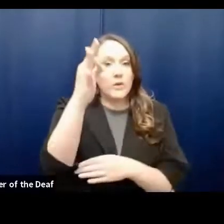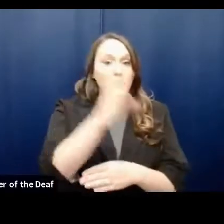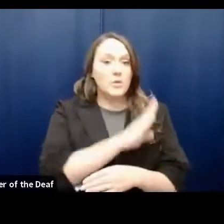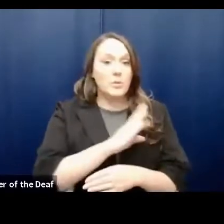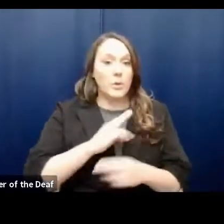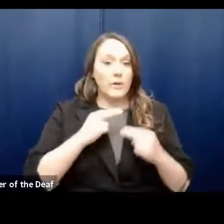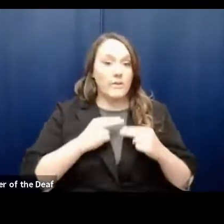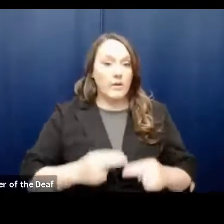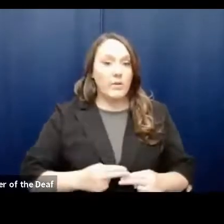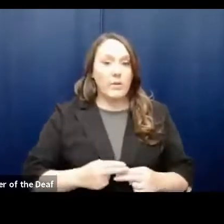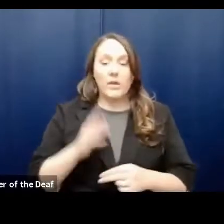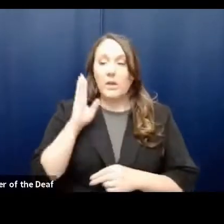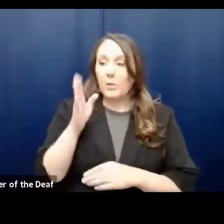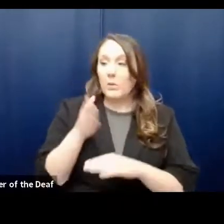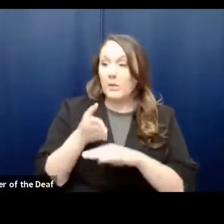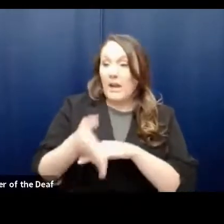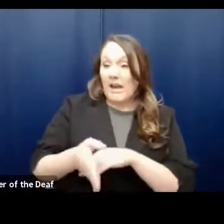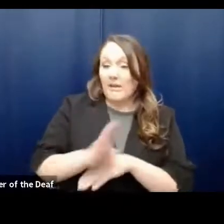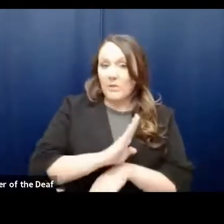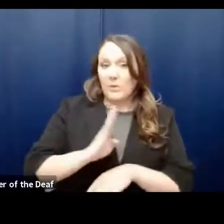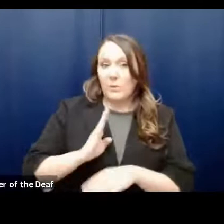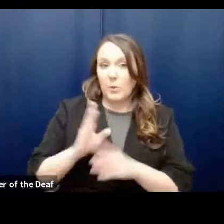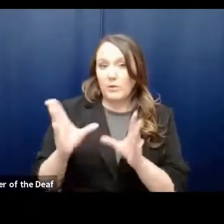would be after the board meets.